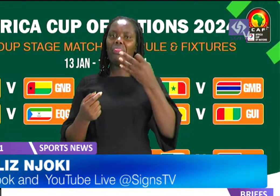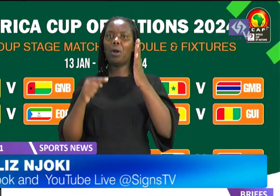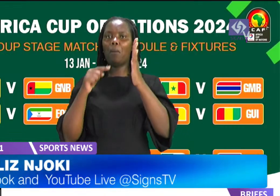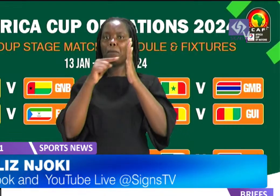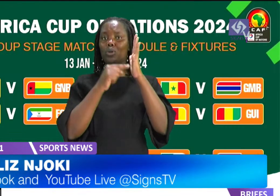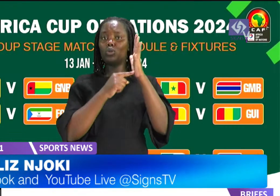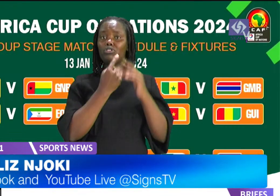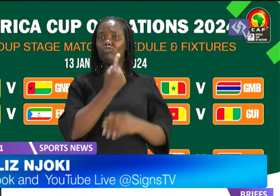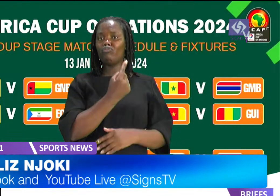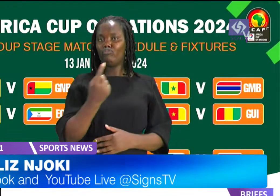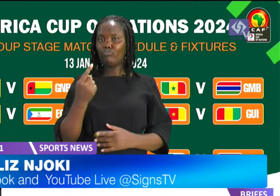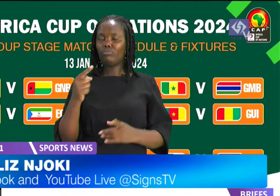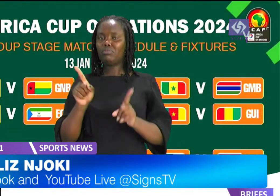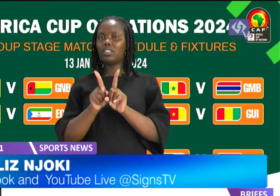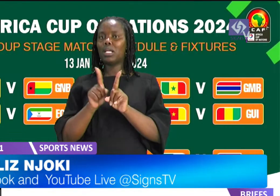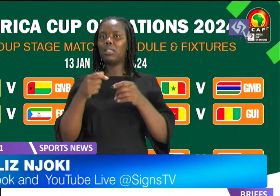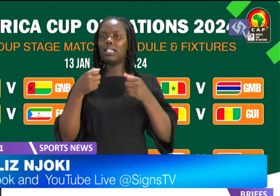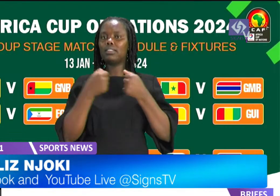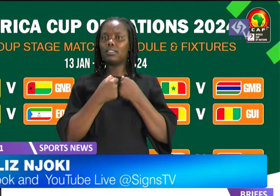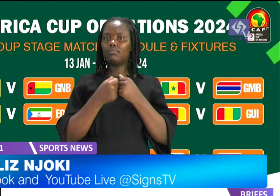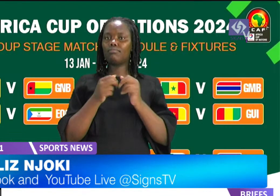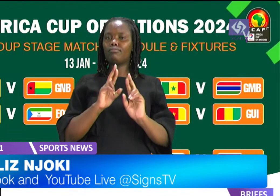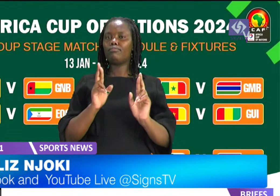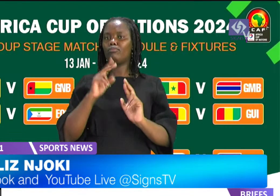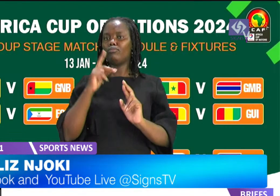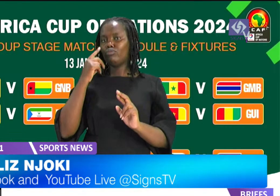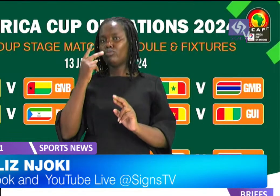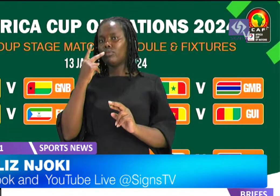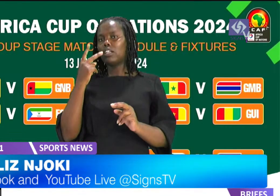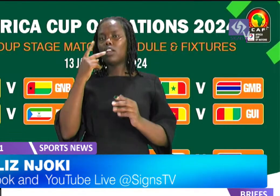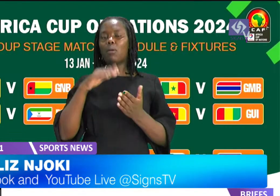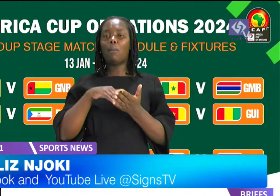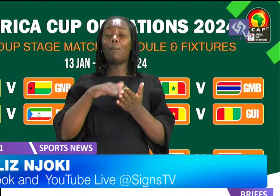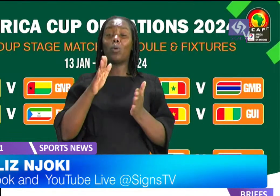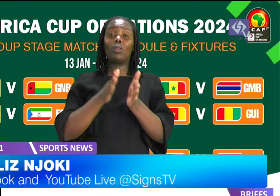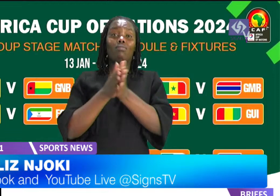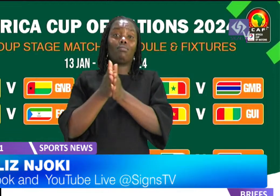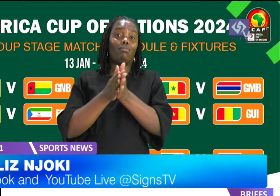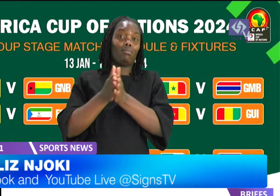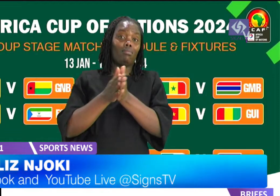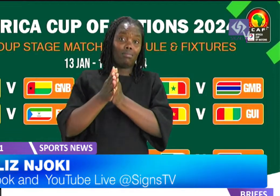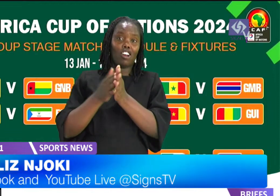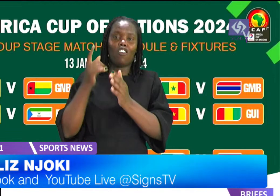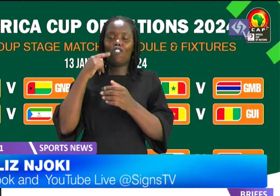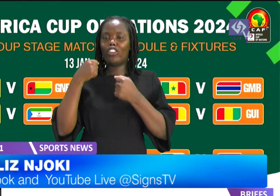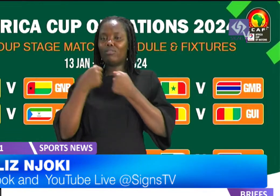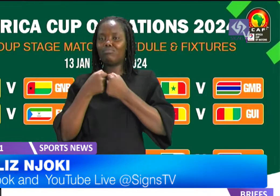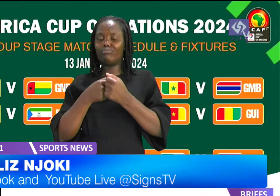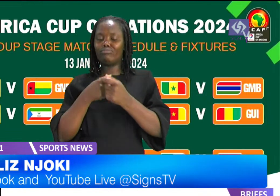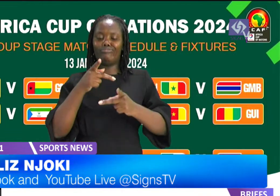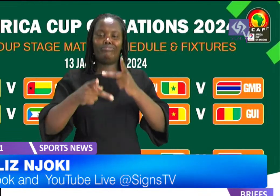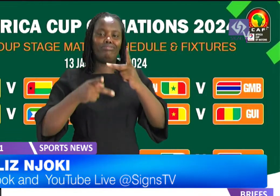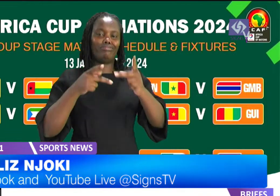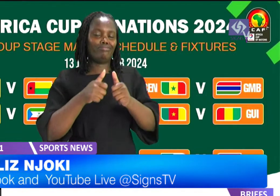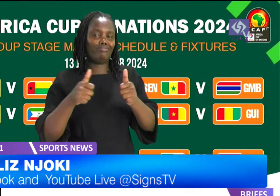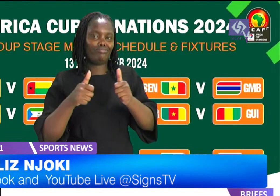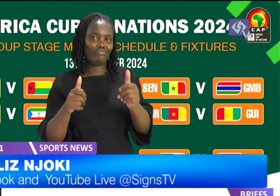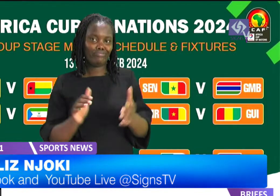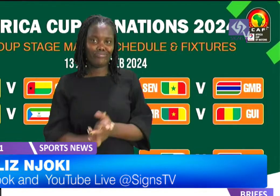and Lesine, putting them levels with Namibia at the top of the group with 3 points